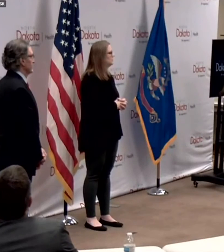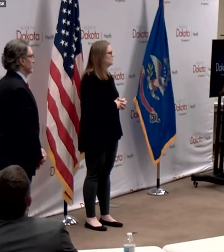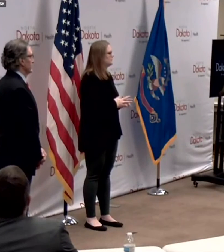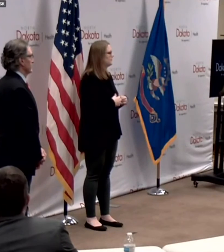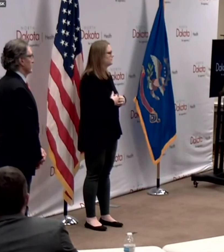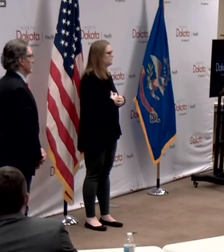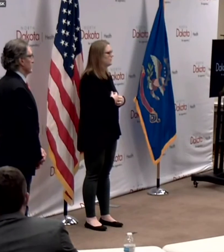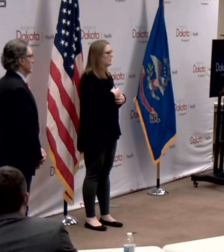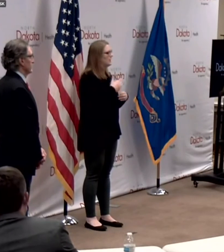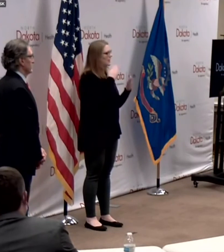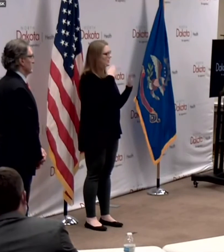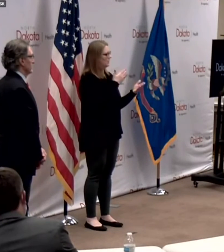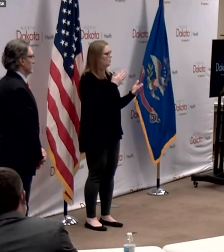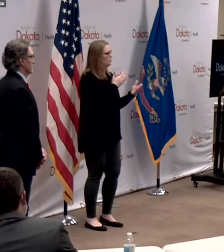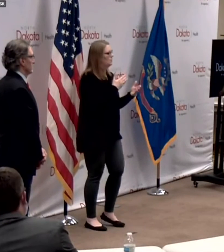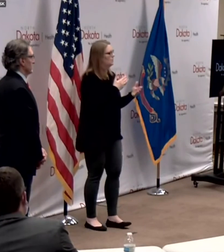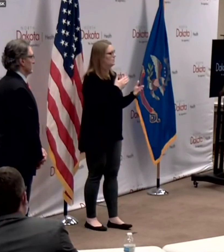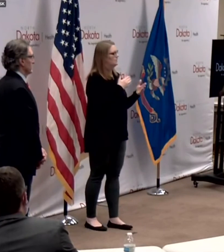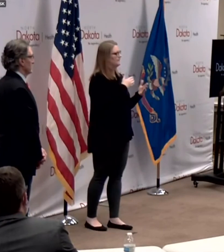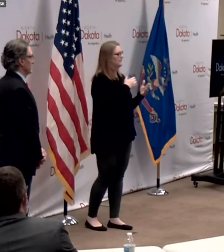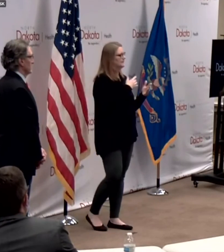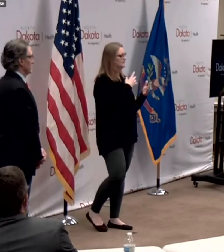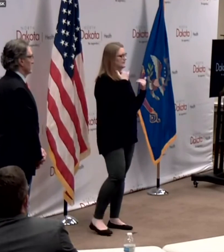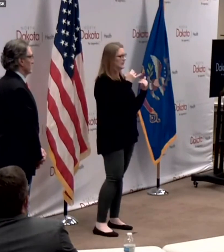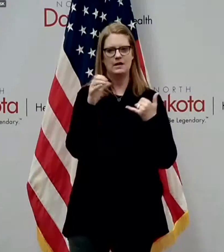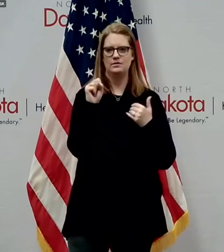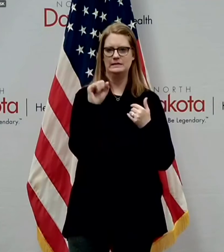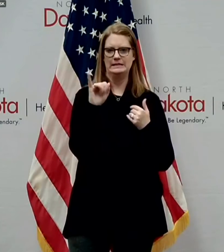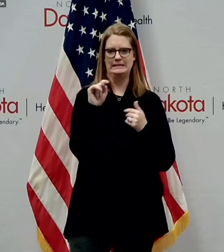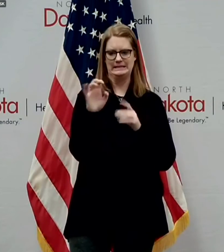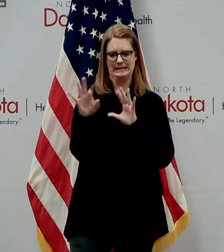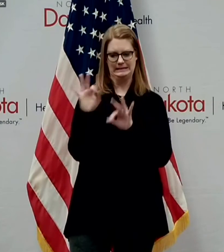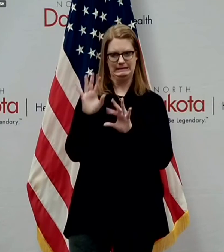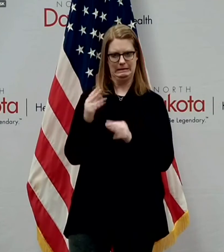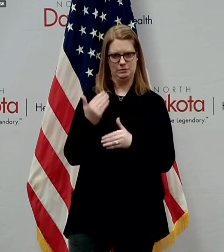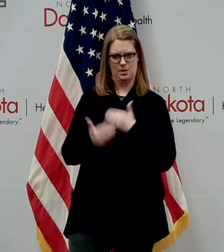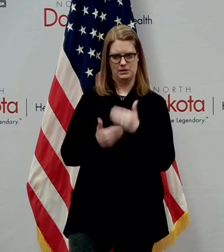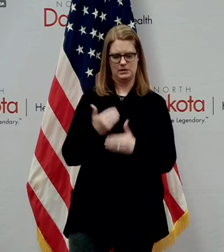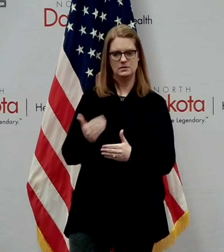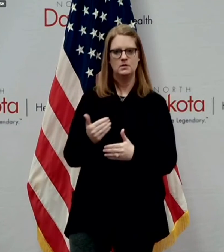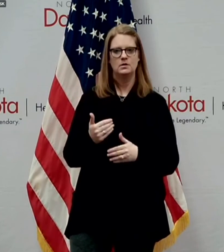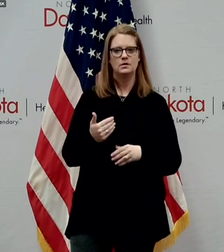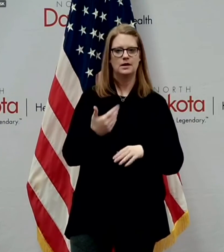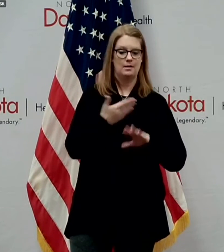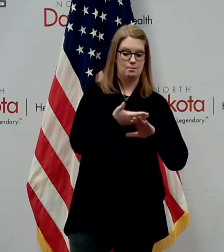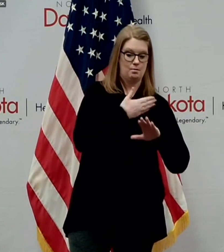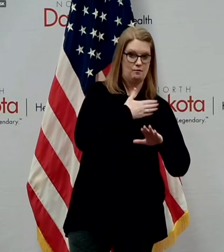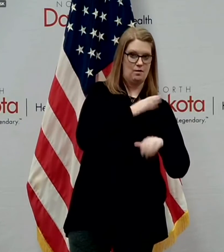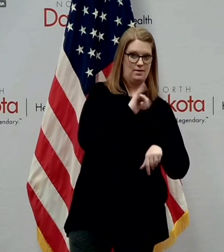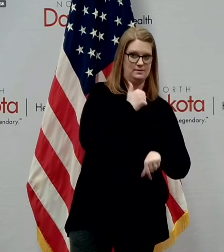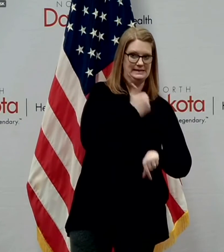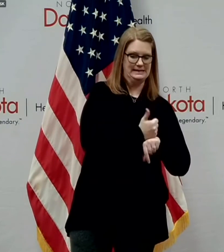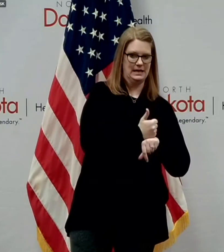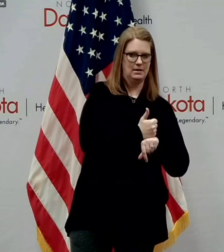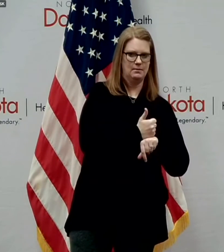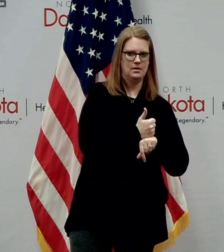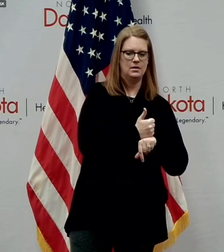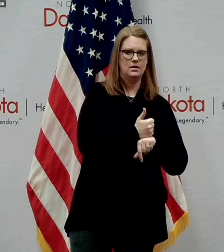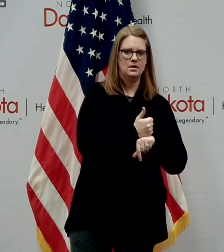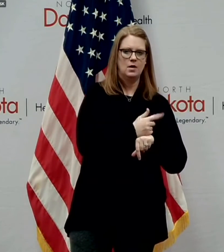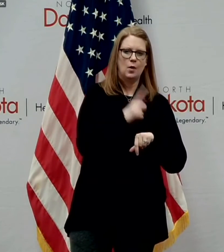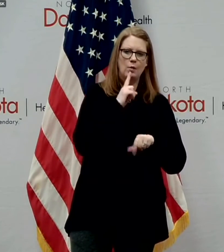Well, thank you. So to talk to the site selection process, so prior to them being set up, there was a